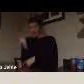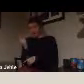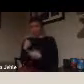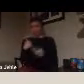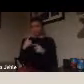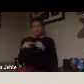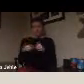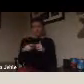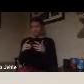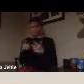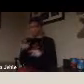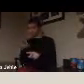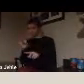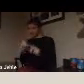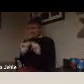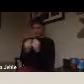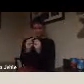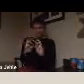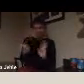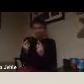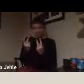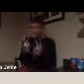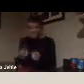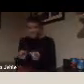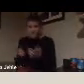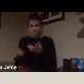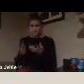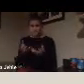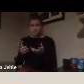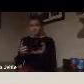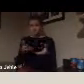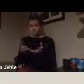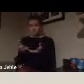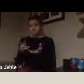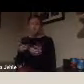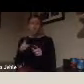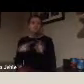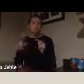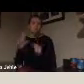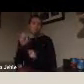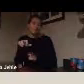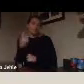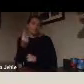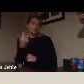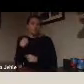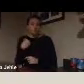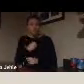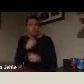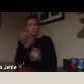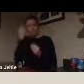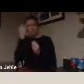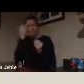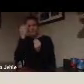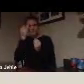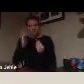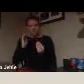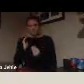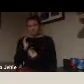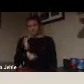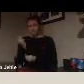the teams were ready for us to come. But that was something that, as we were looking at where our roles would